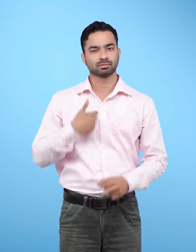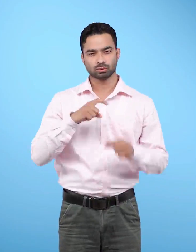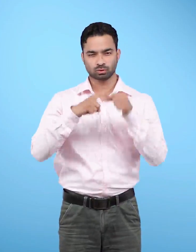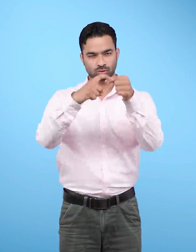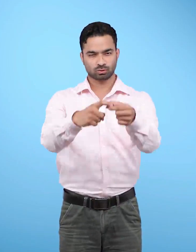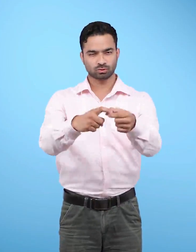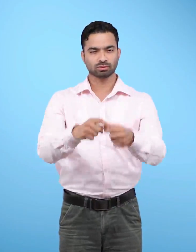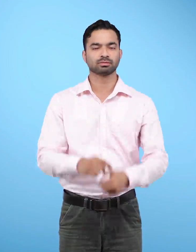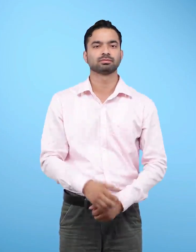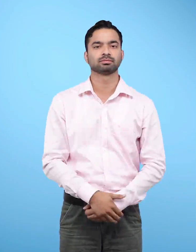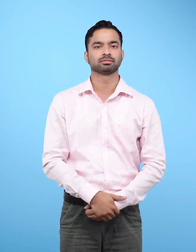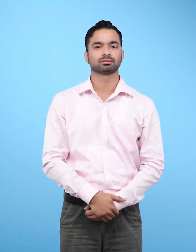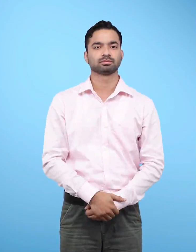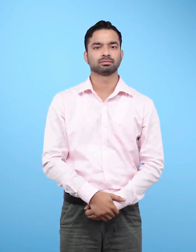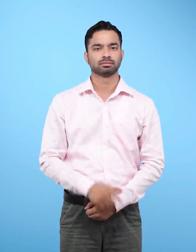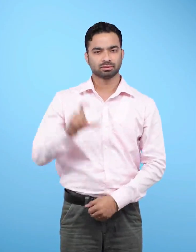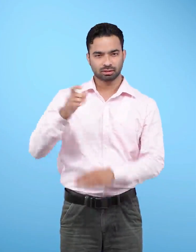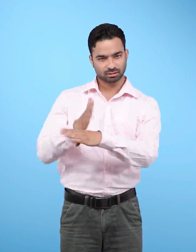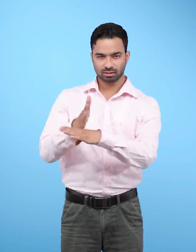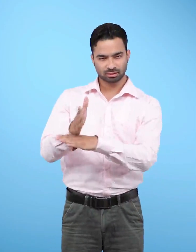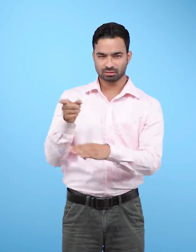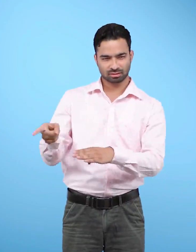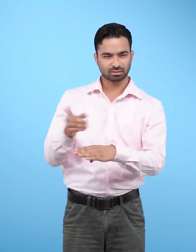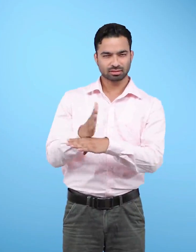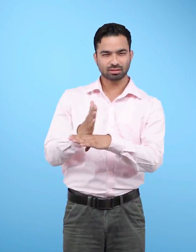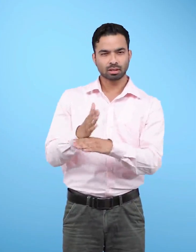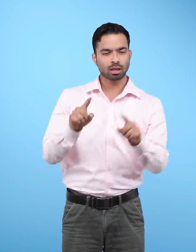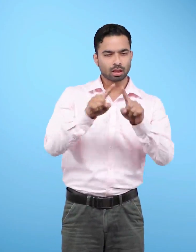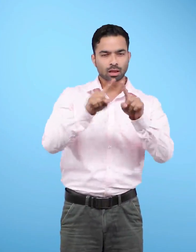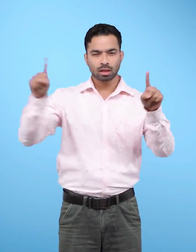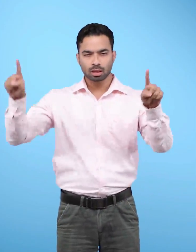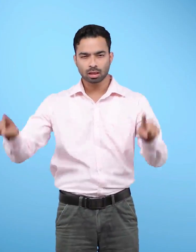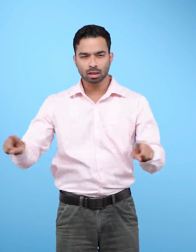See, Chegu not choose a rectangle. Explain.